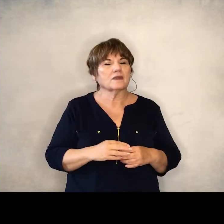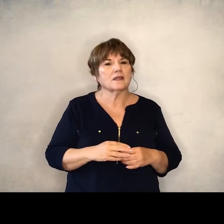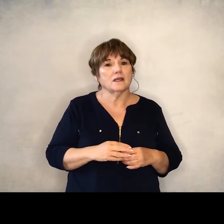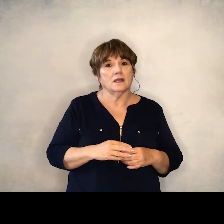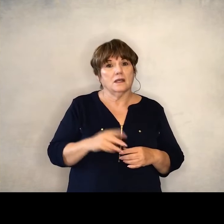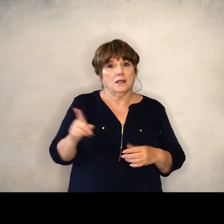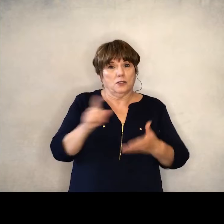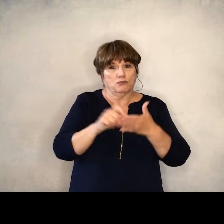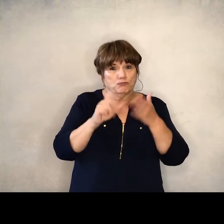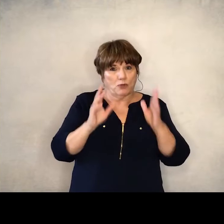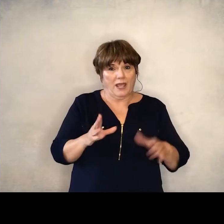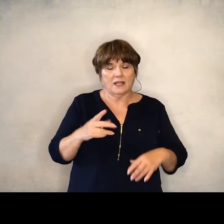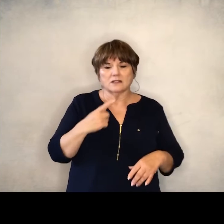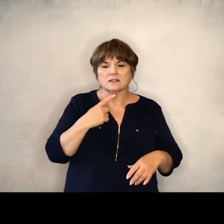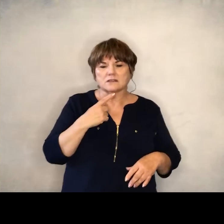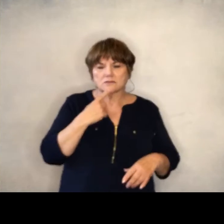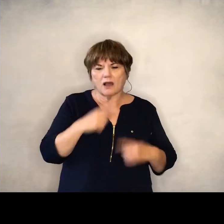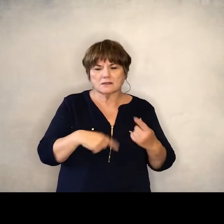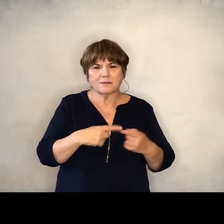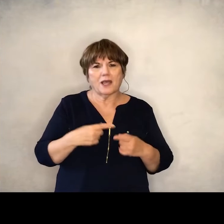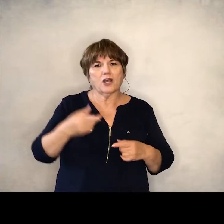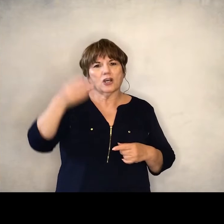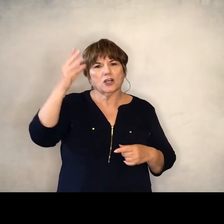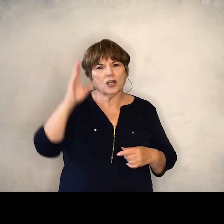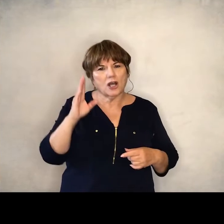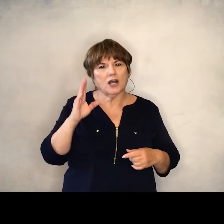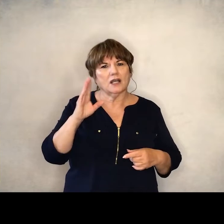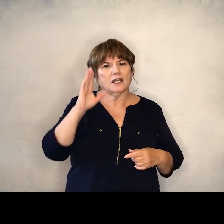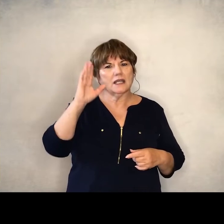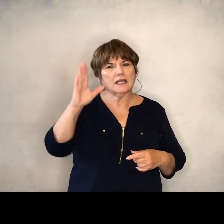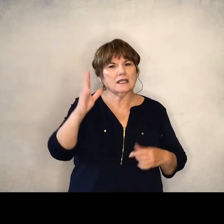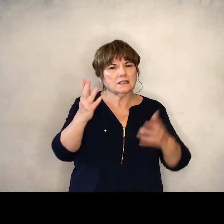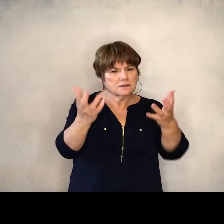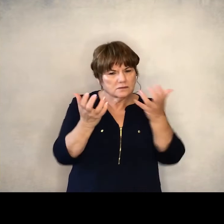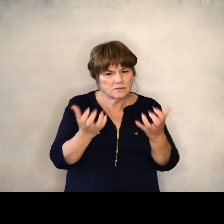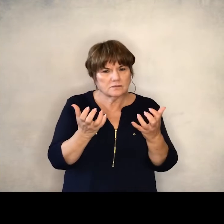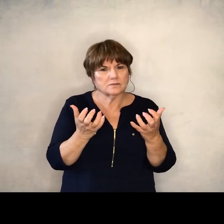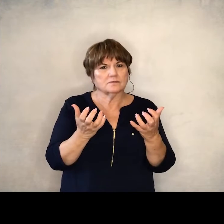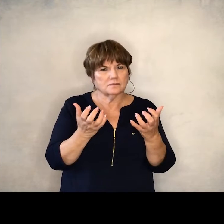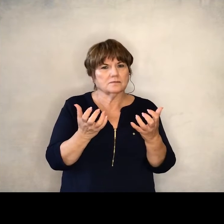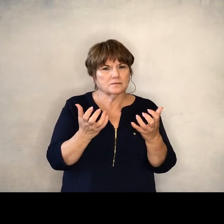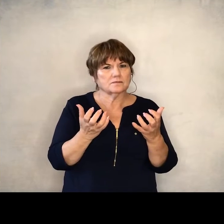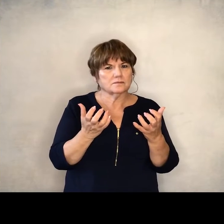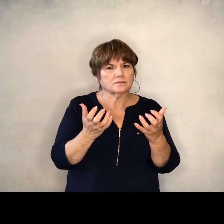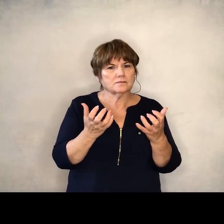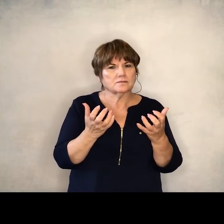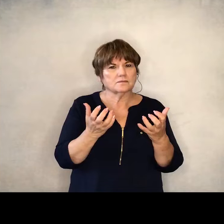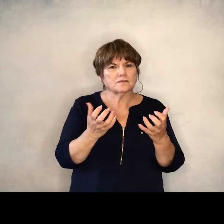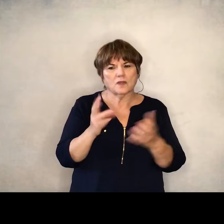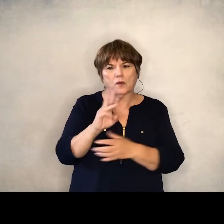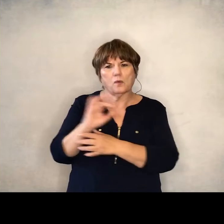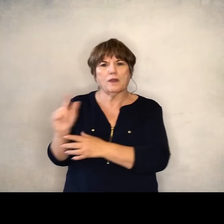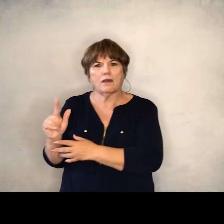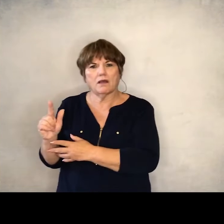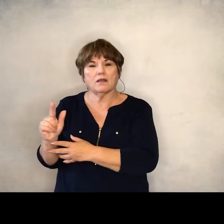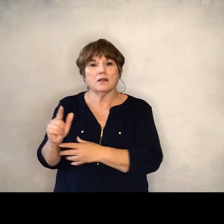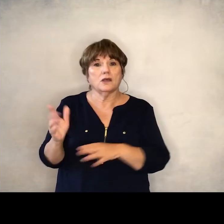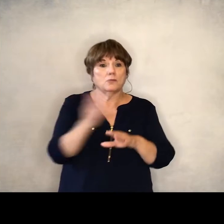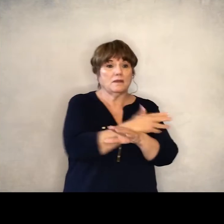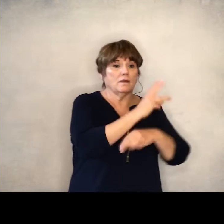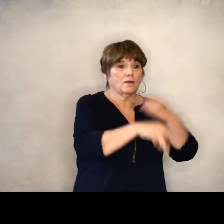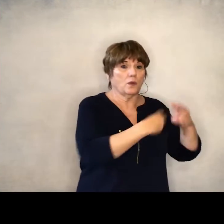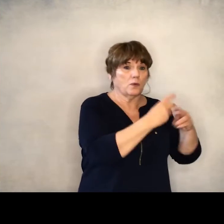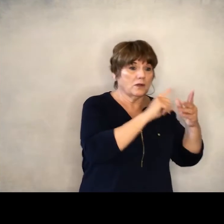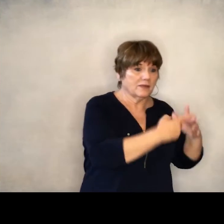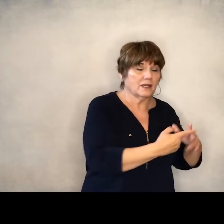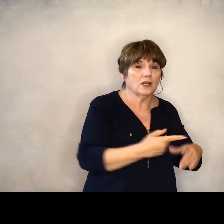speaks first of all of God's intentional will, His intentional will. Before the world began, God meant